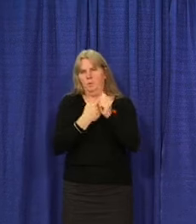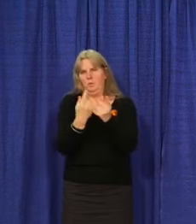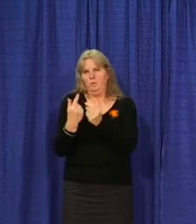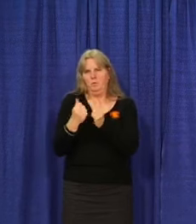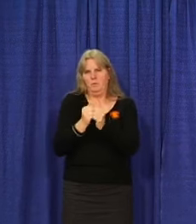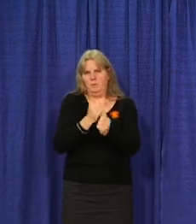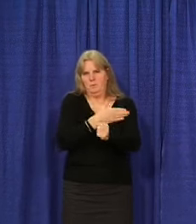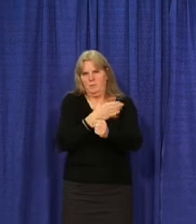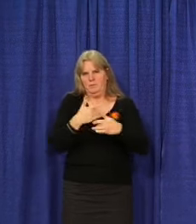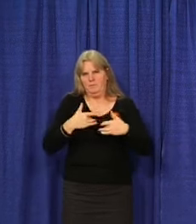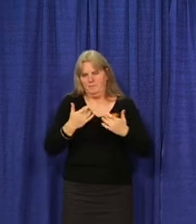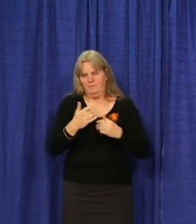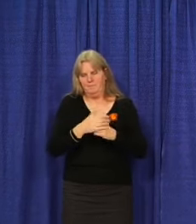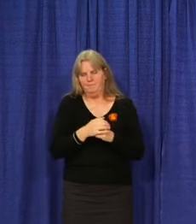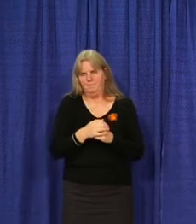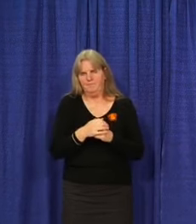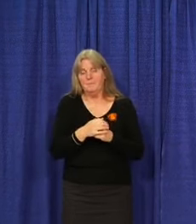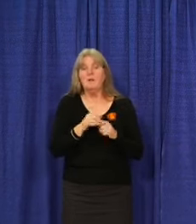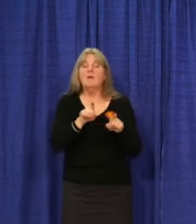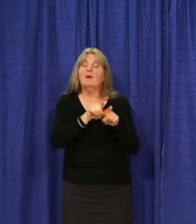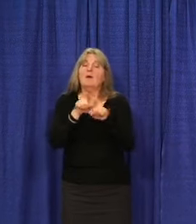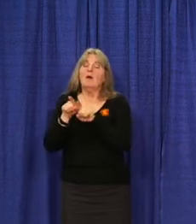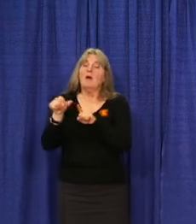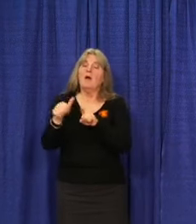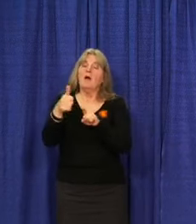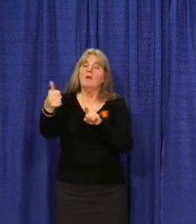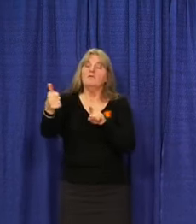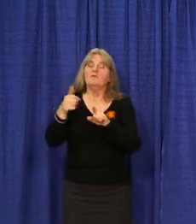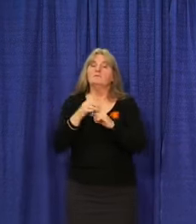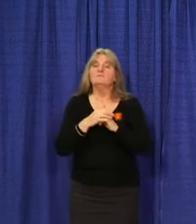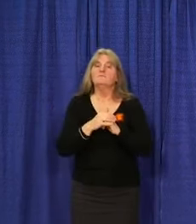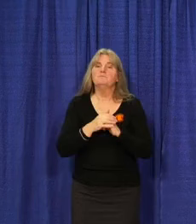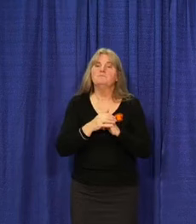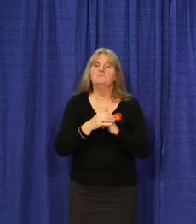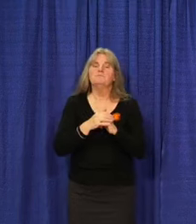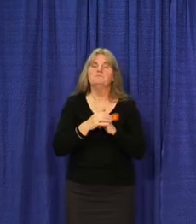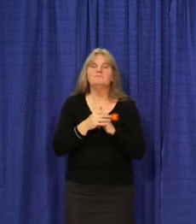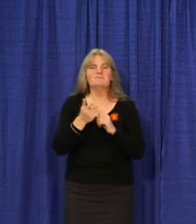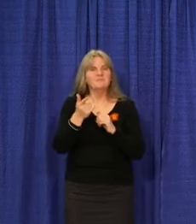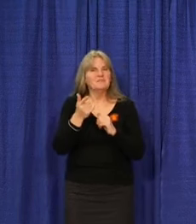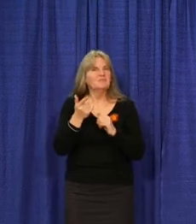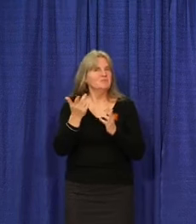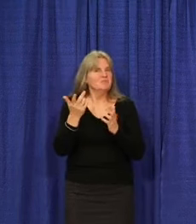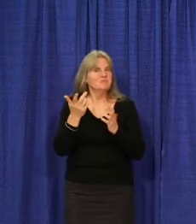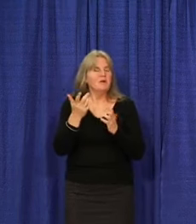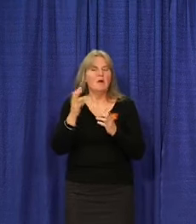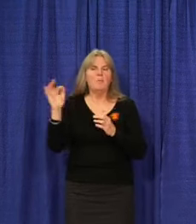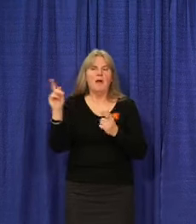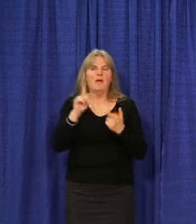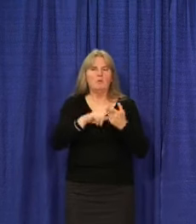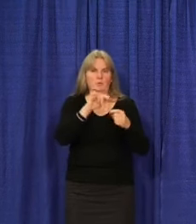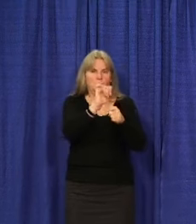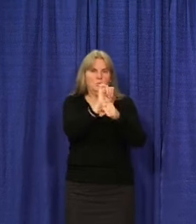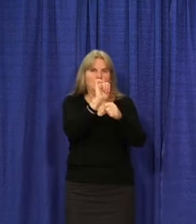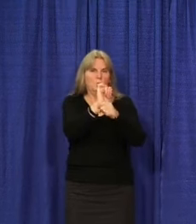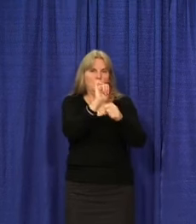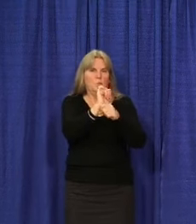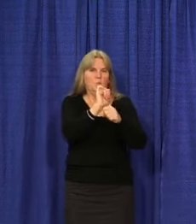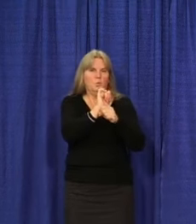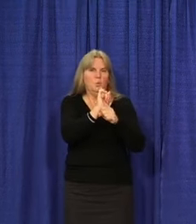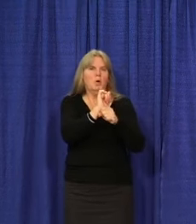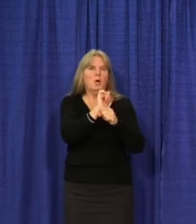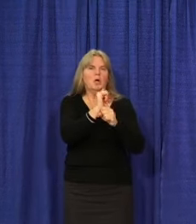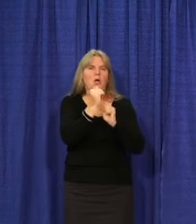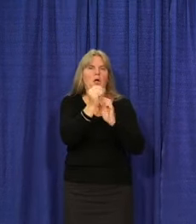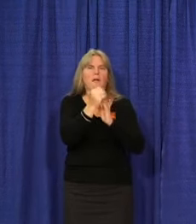And the other guidance that we're just finalizing is the much anticipated return to work or